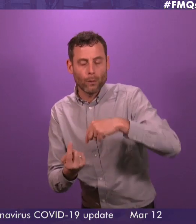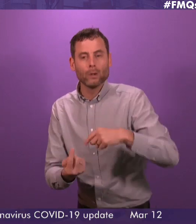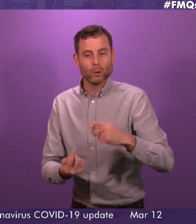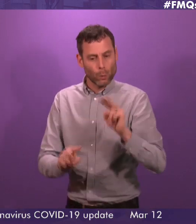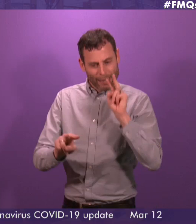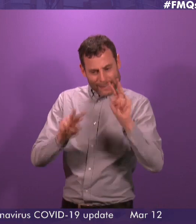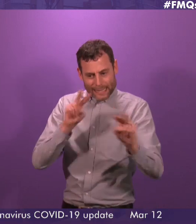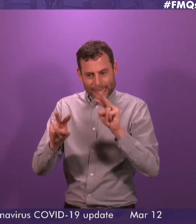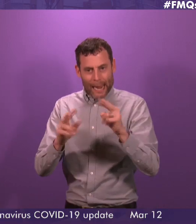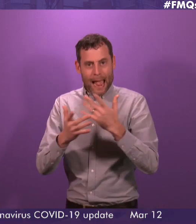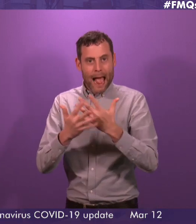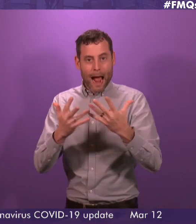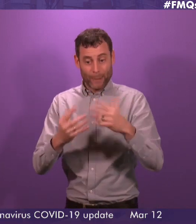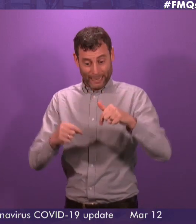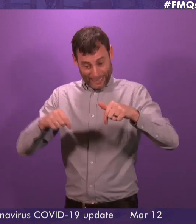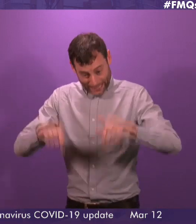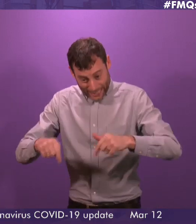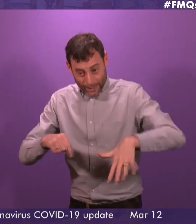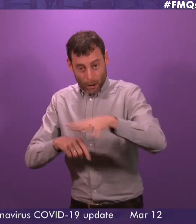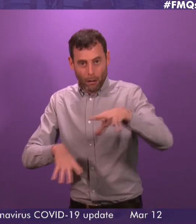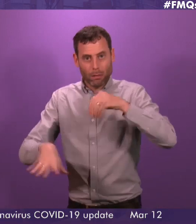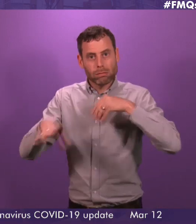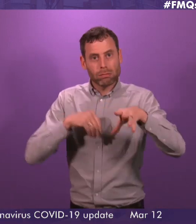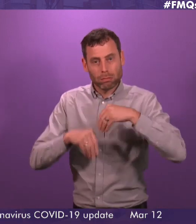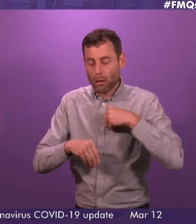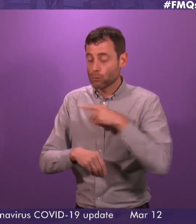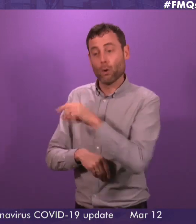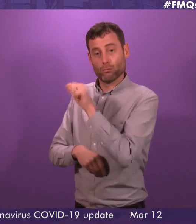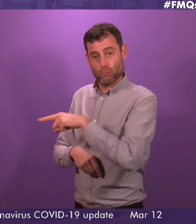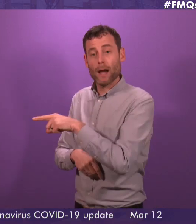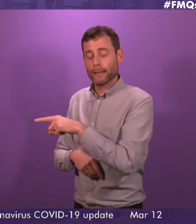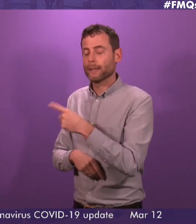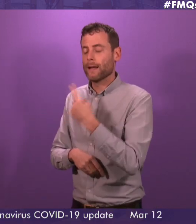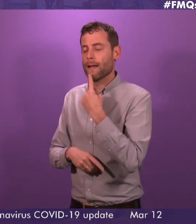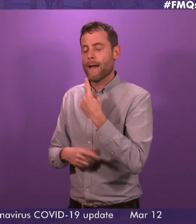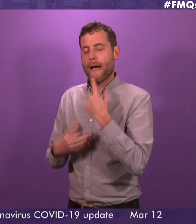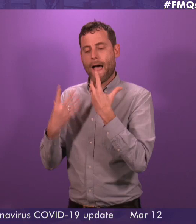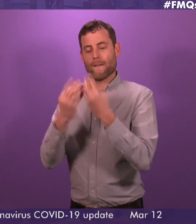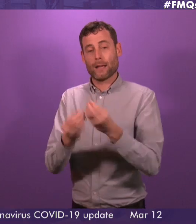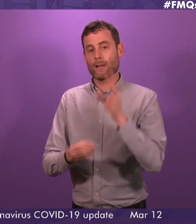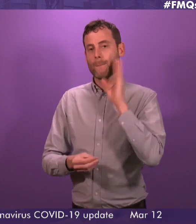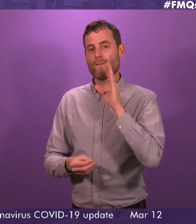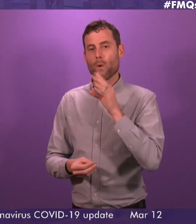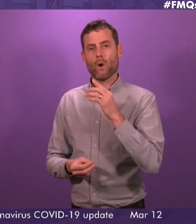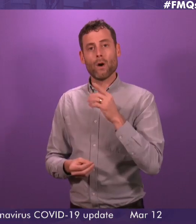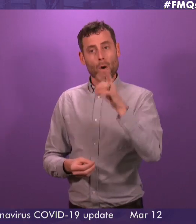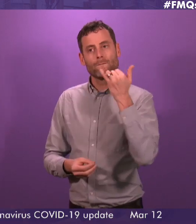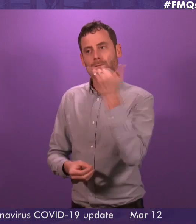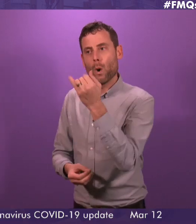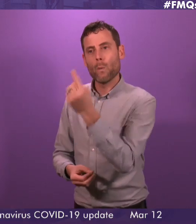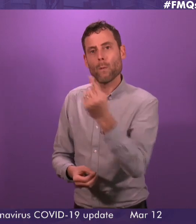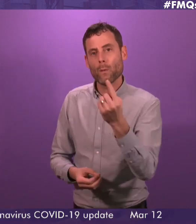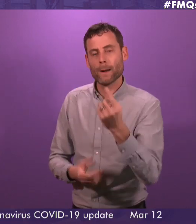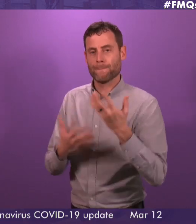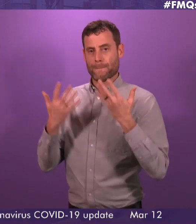of spread in our communities. So you're right that the advice has changed significantly. We